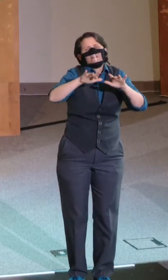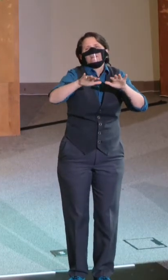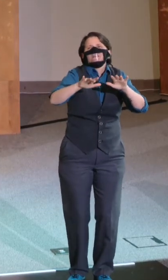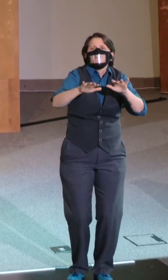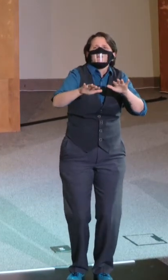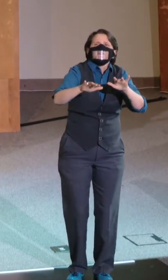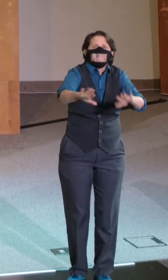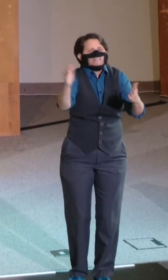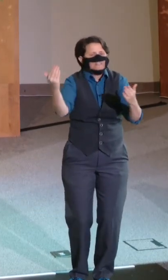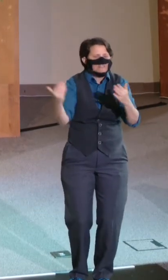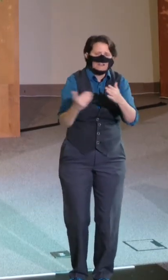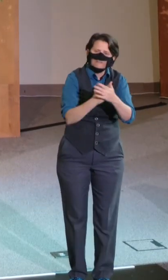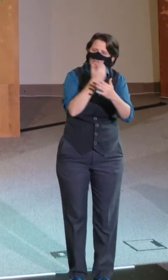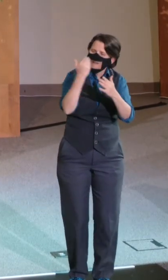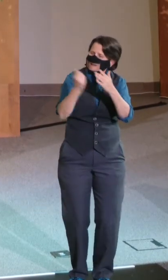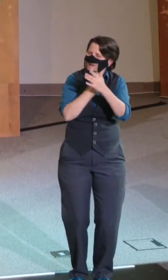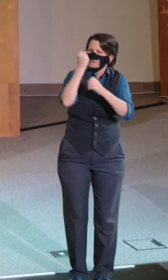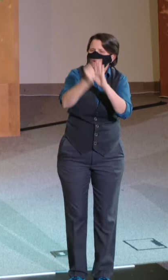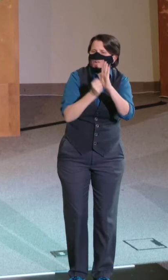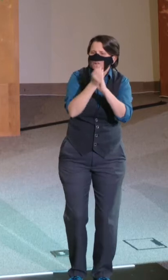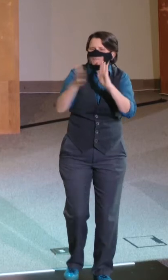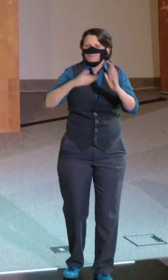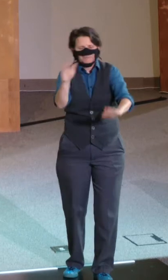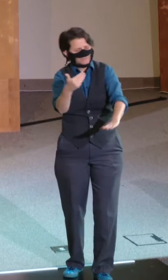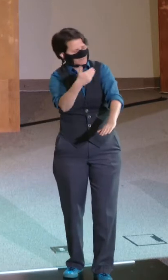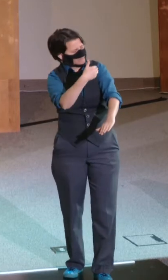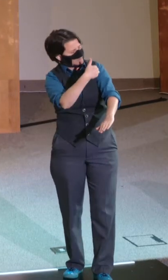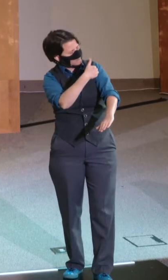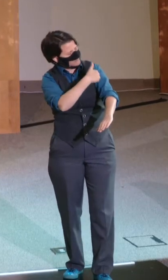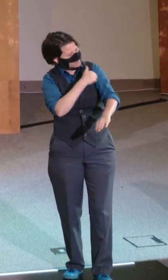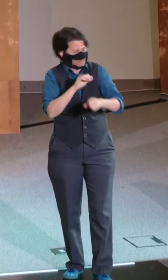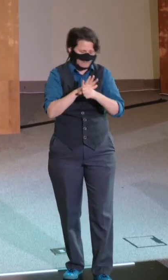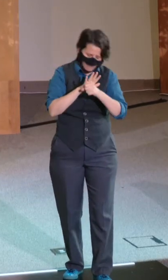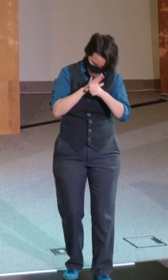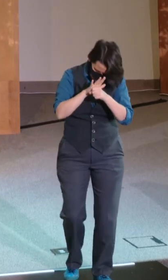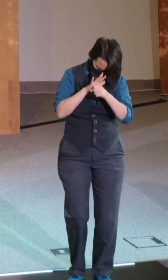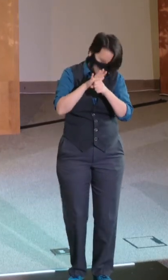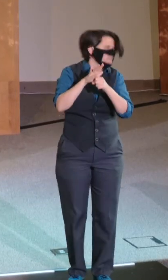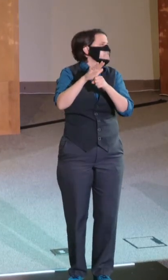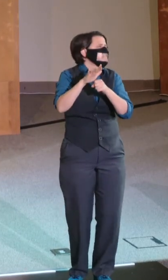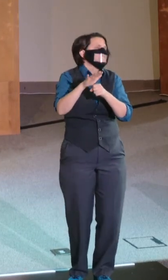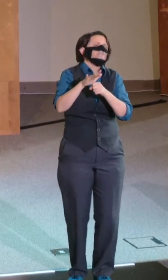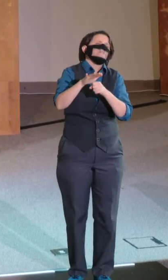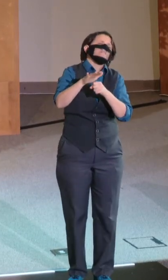way. It's a season of power and prosperity.